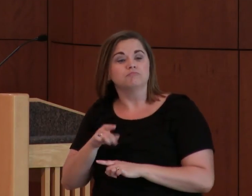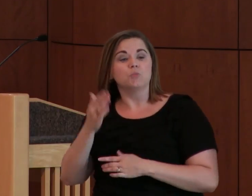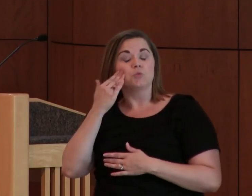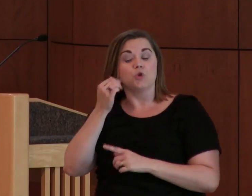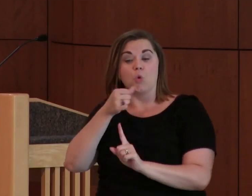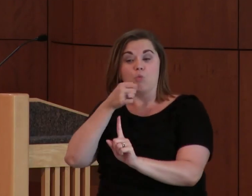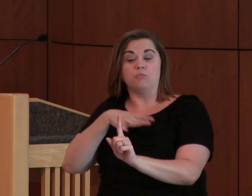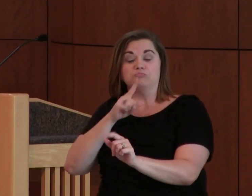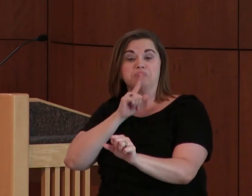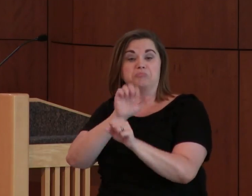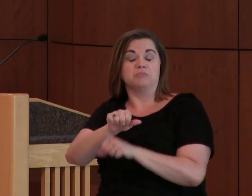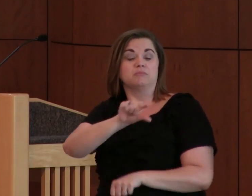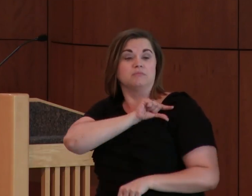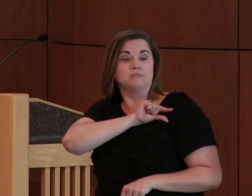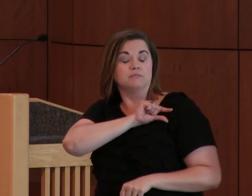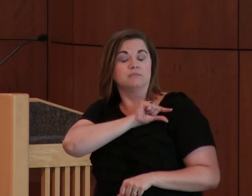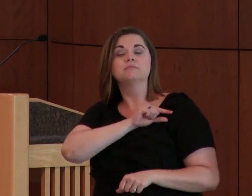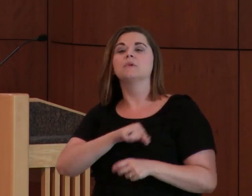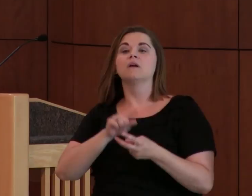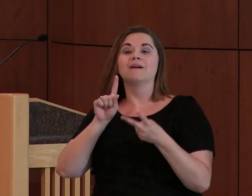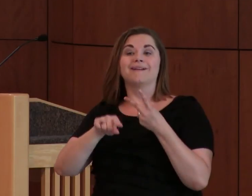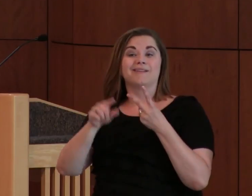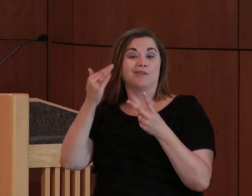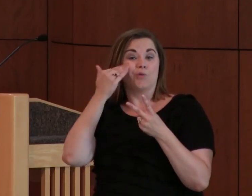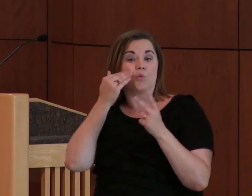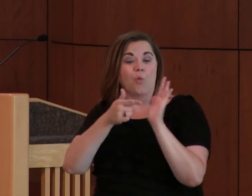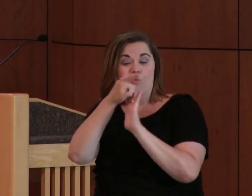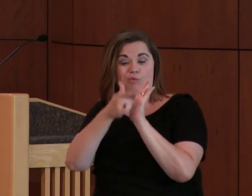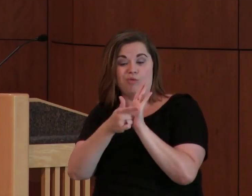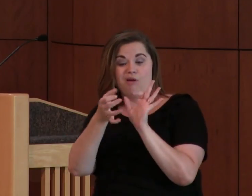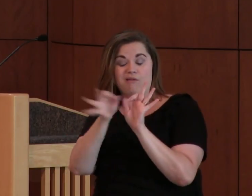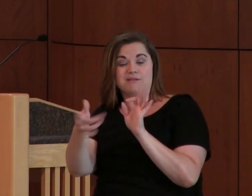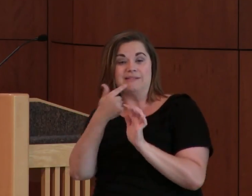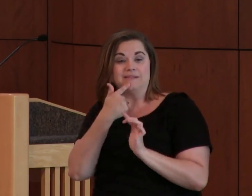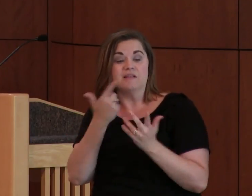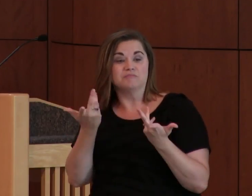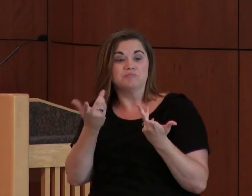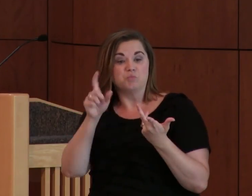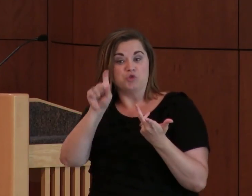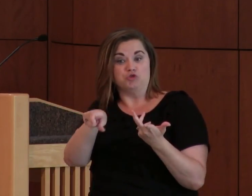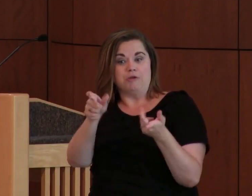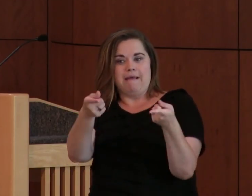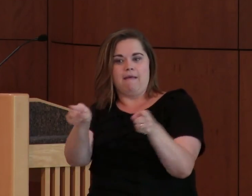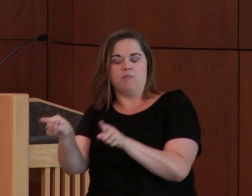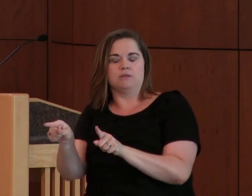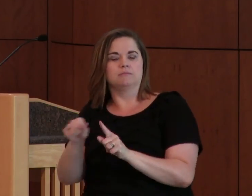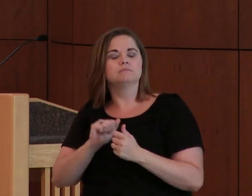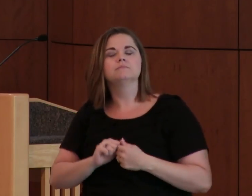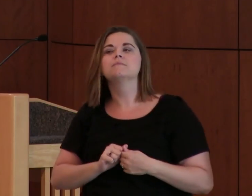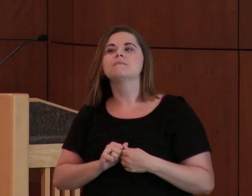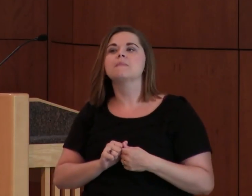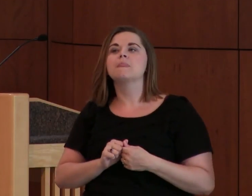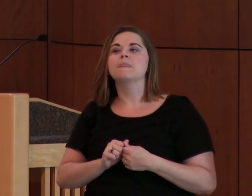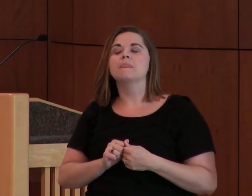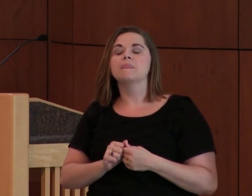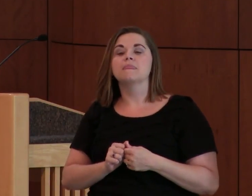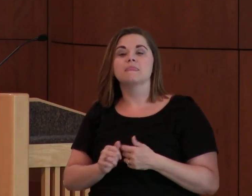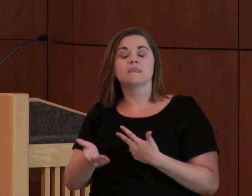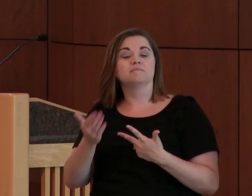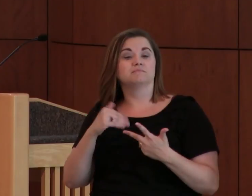is guilty. They know what the law says that should happen to this woman. And they even know